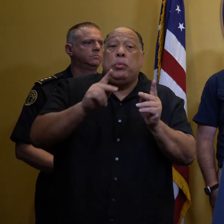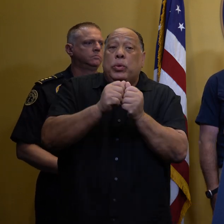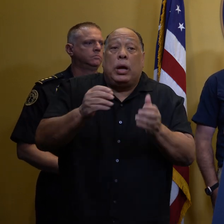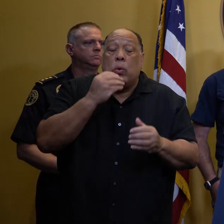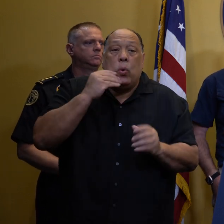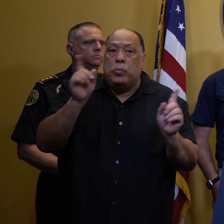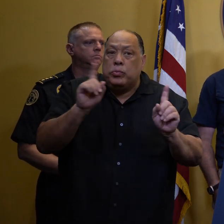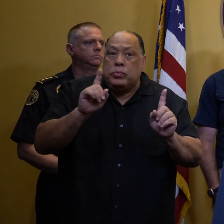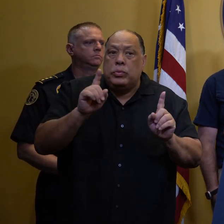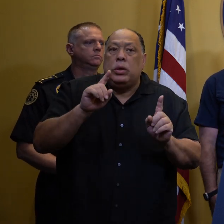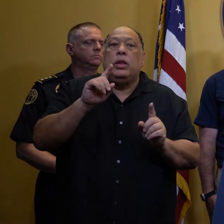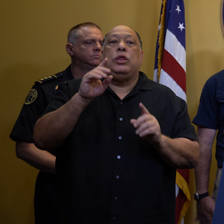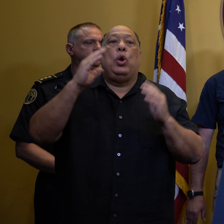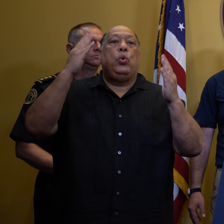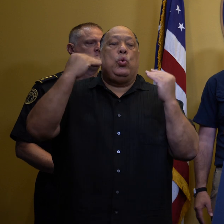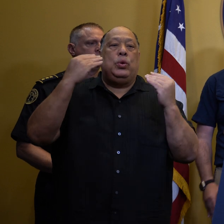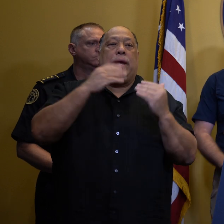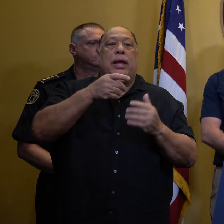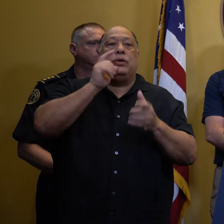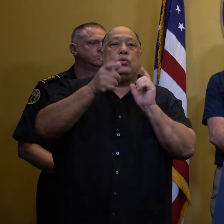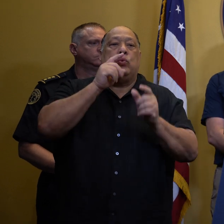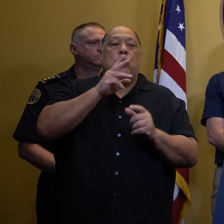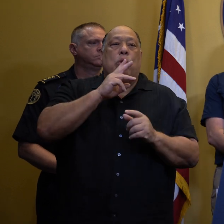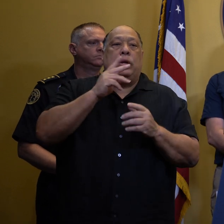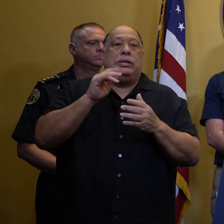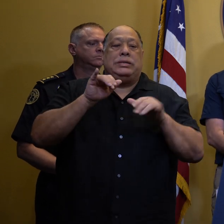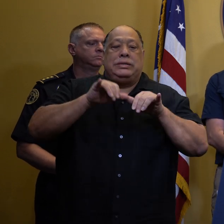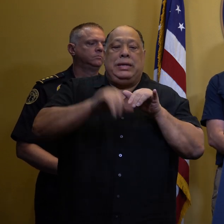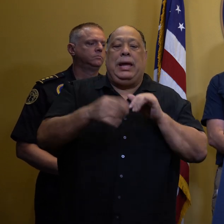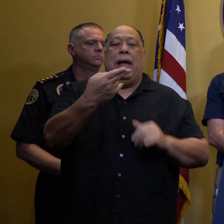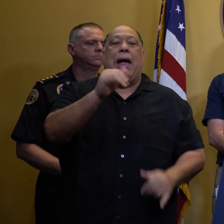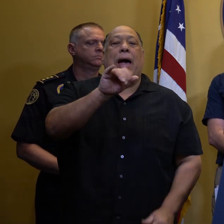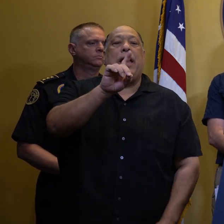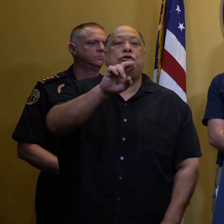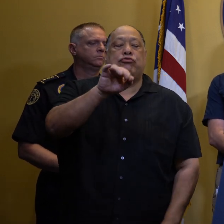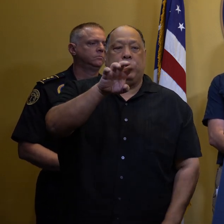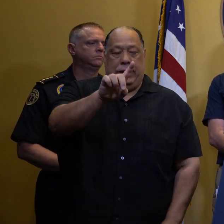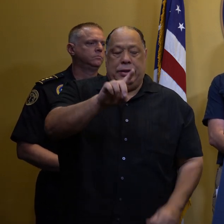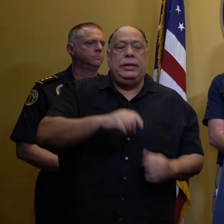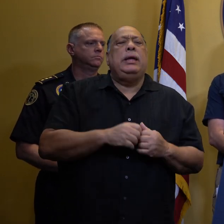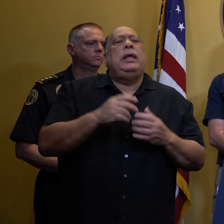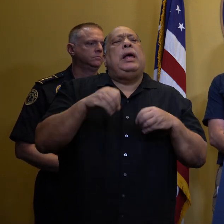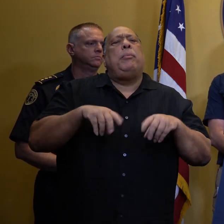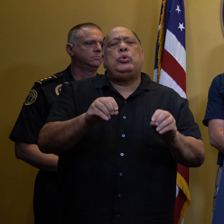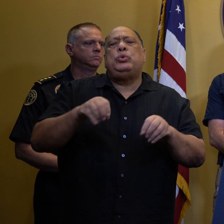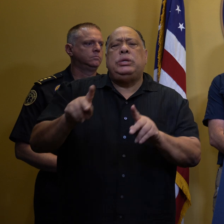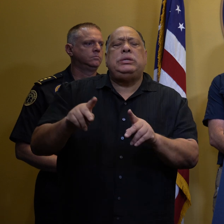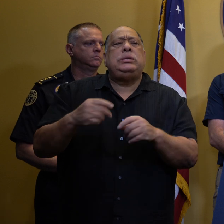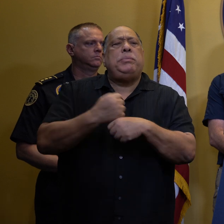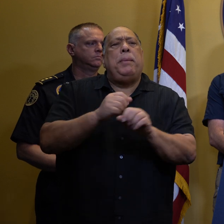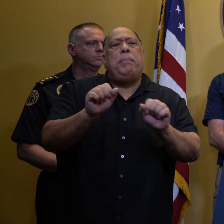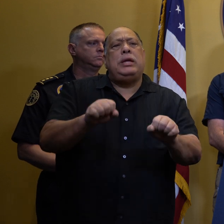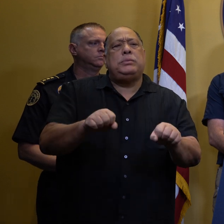shelters. They are cooling and hydration centers. These opportunities and efforts are really made